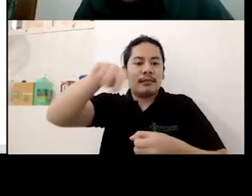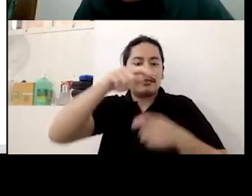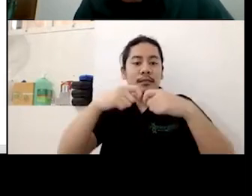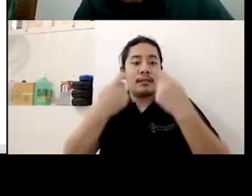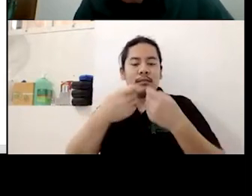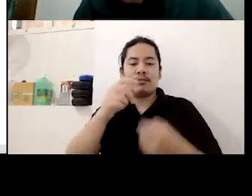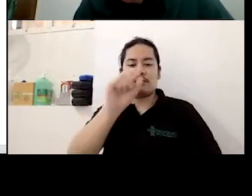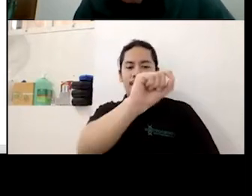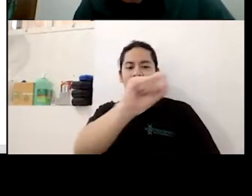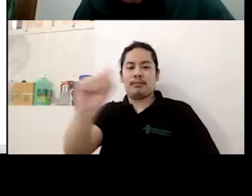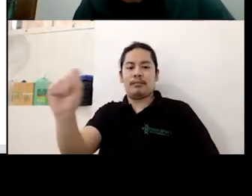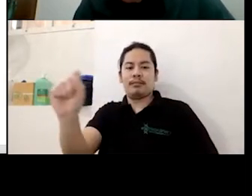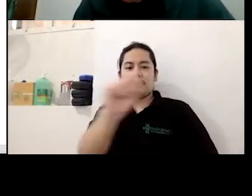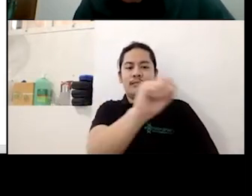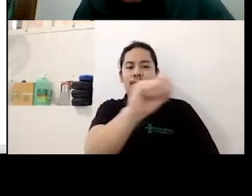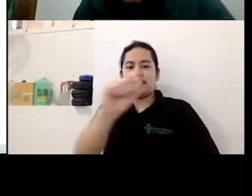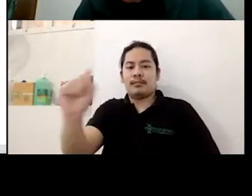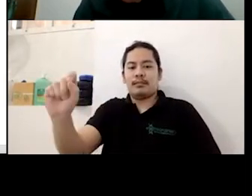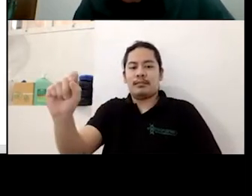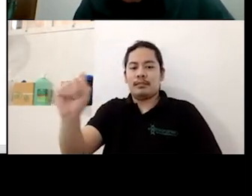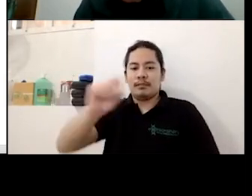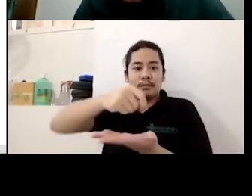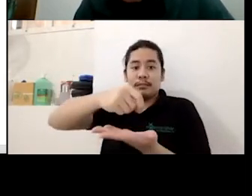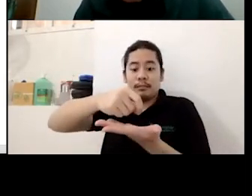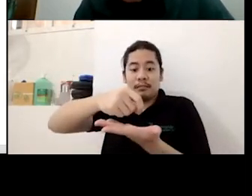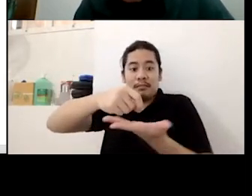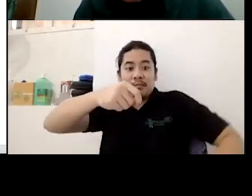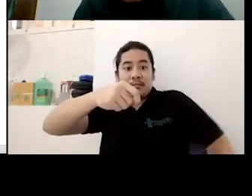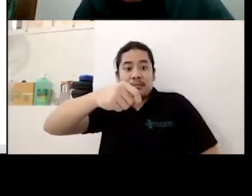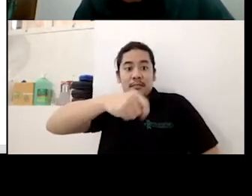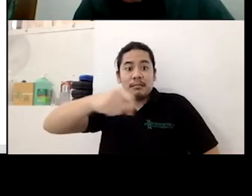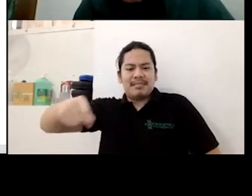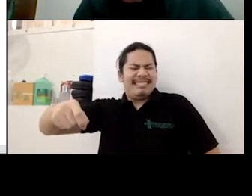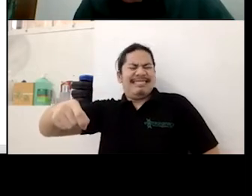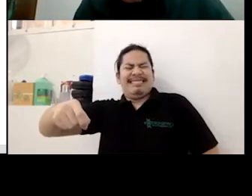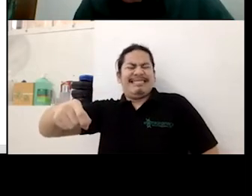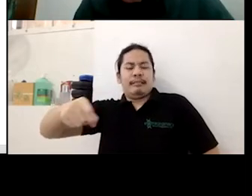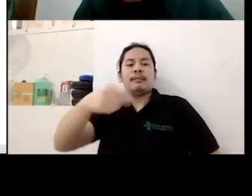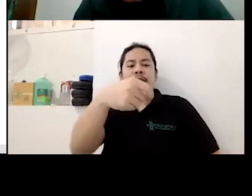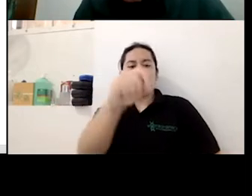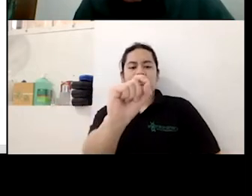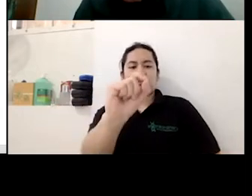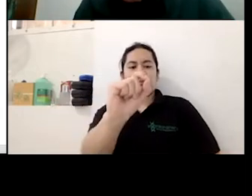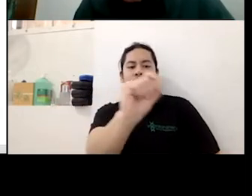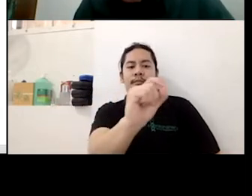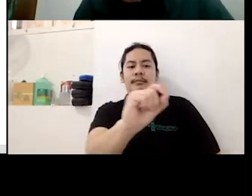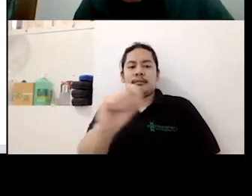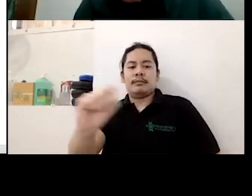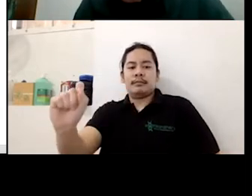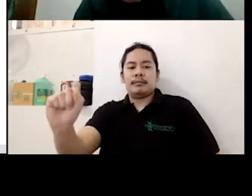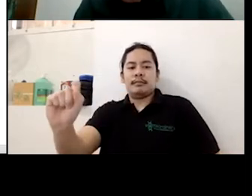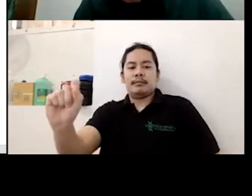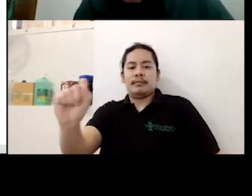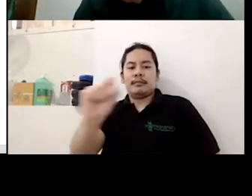That's what I was asking for, but I guess the team has to figure out. So, right, that